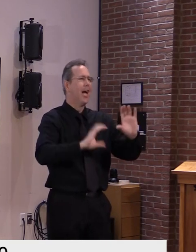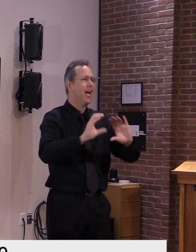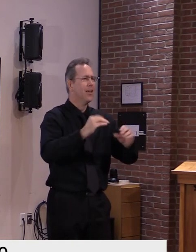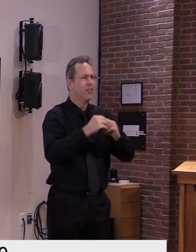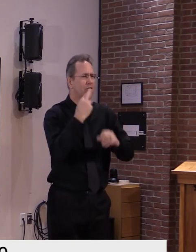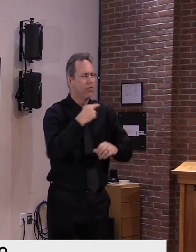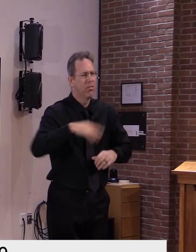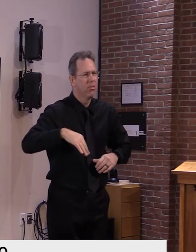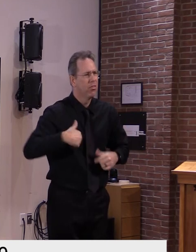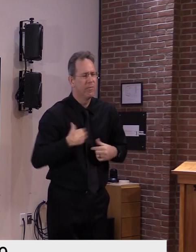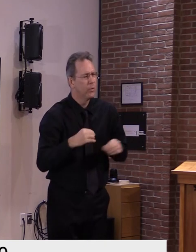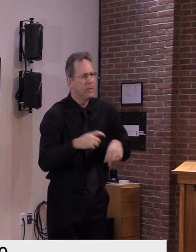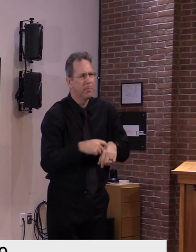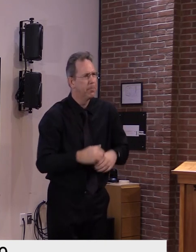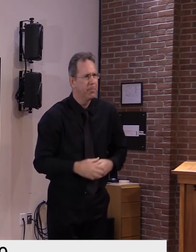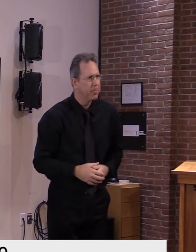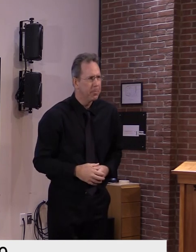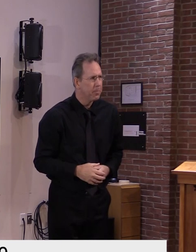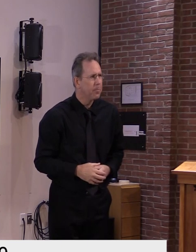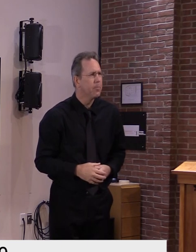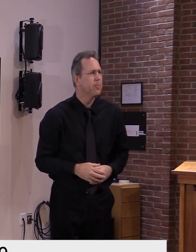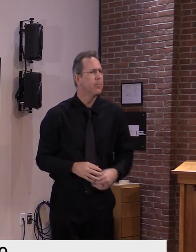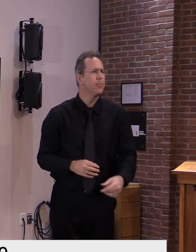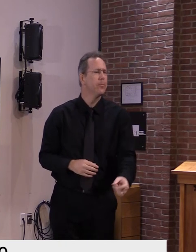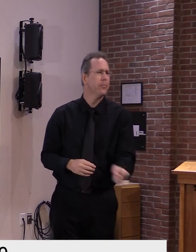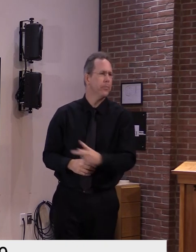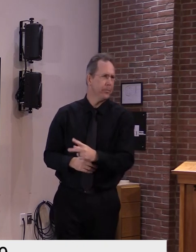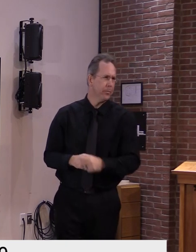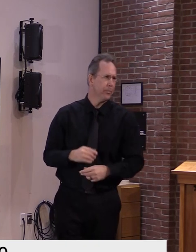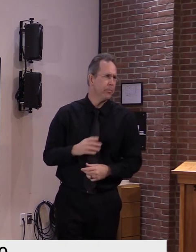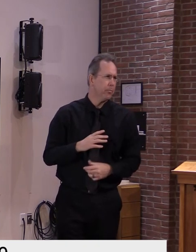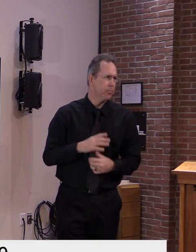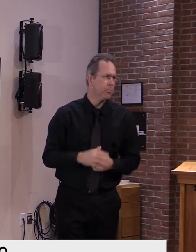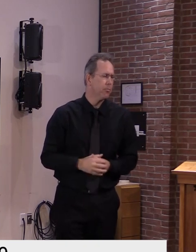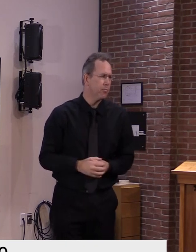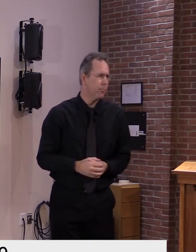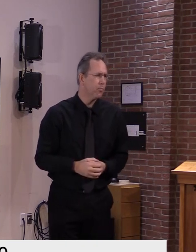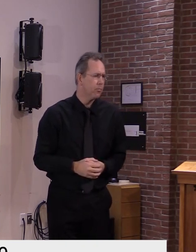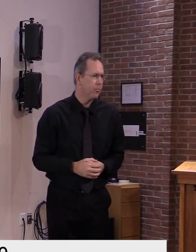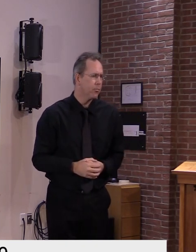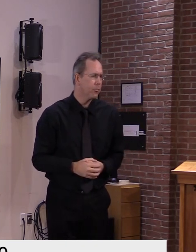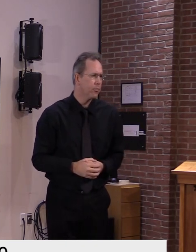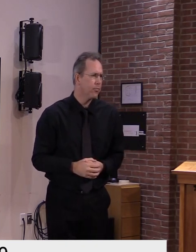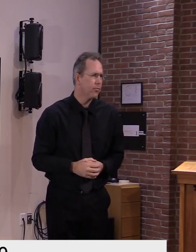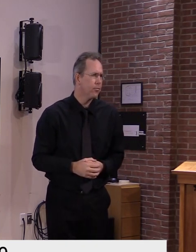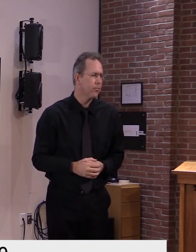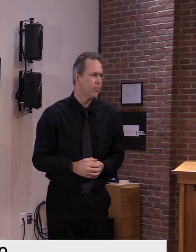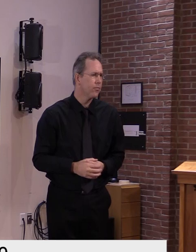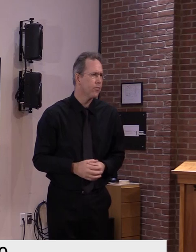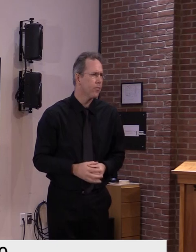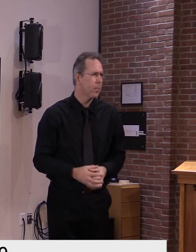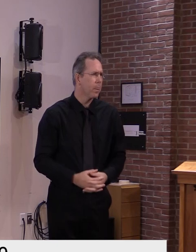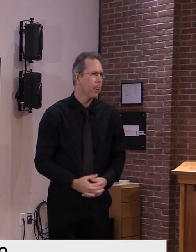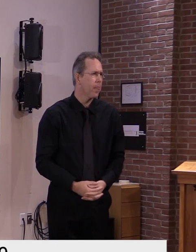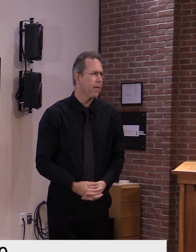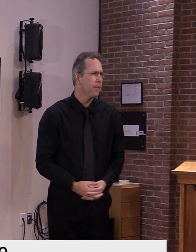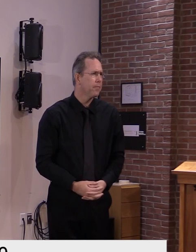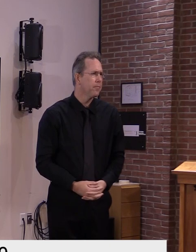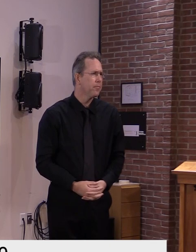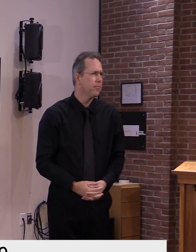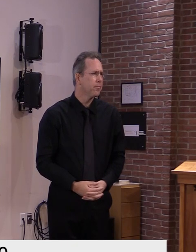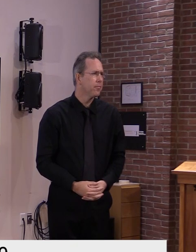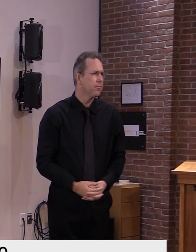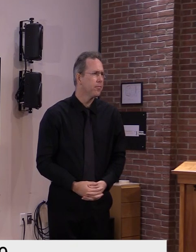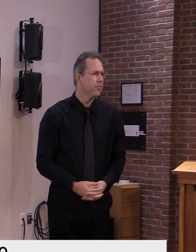Okay. It would just seem like, you know, if it's completely safe, that you'd at least hear that the governor has gone out